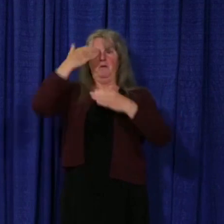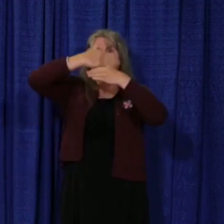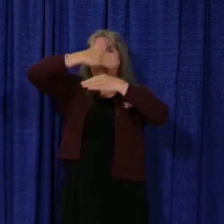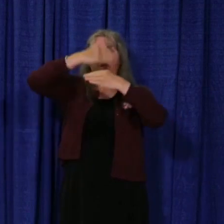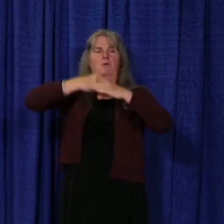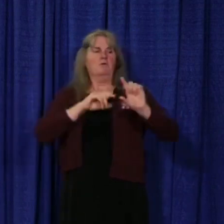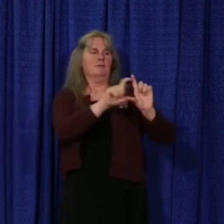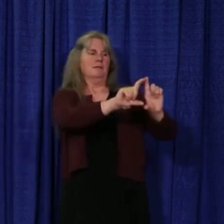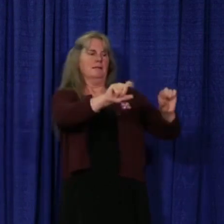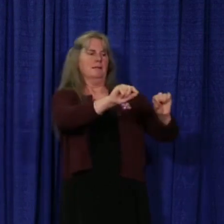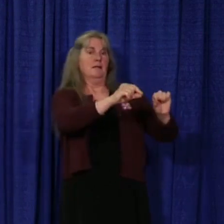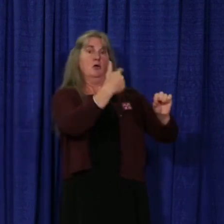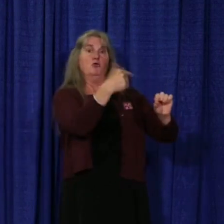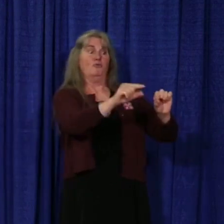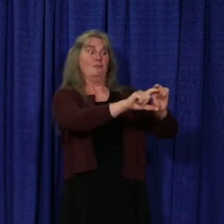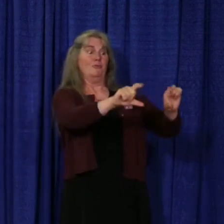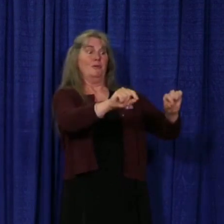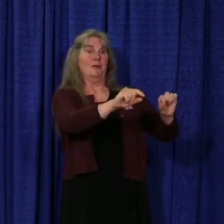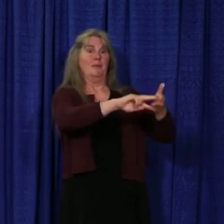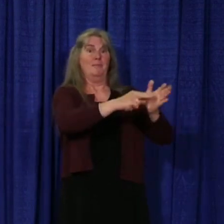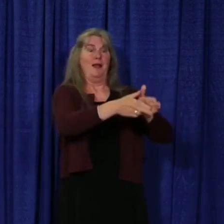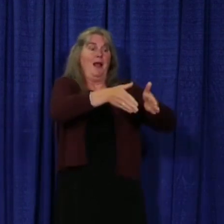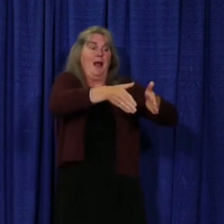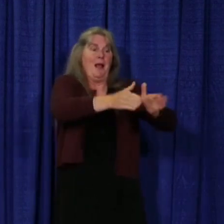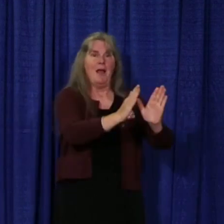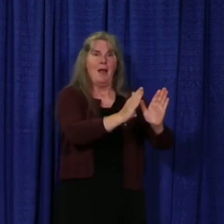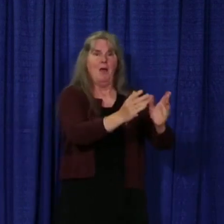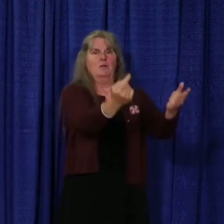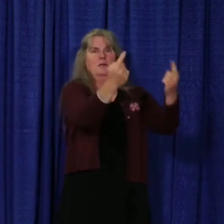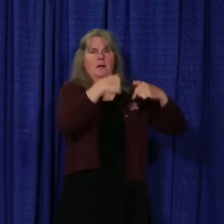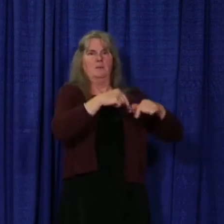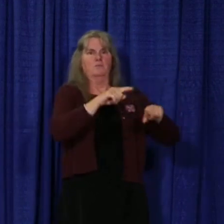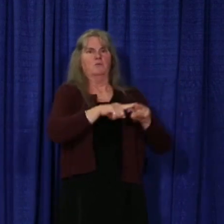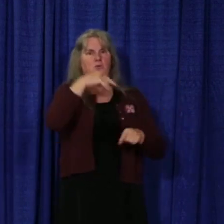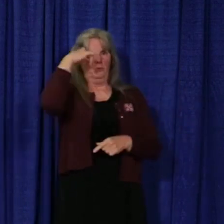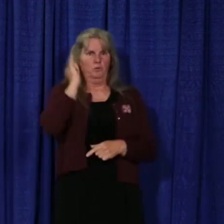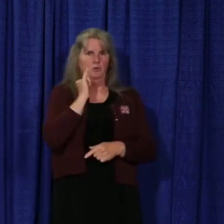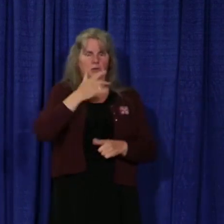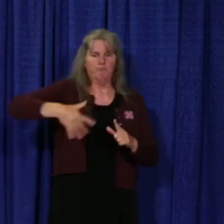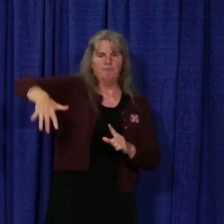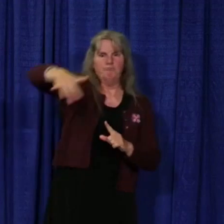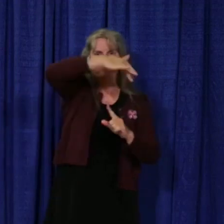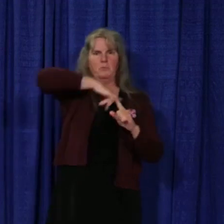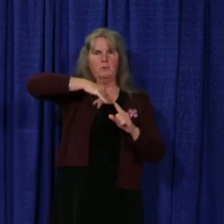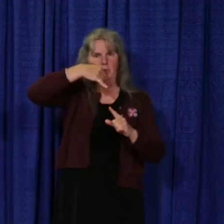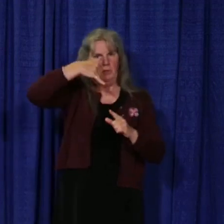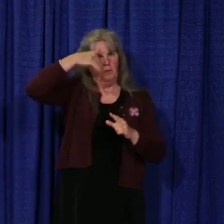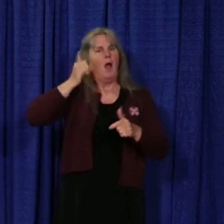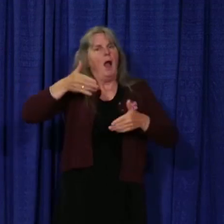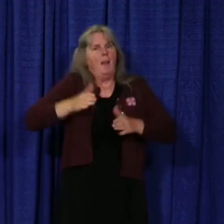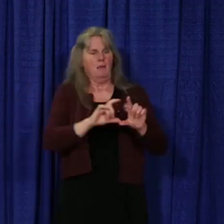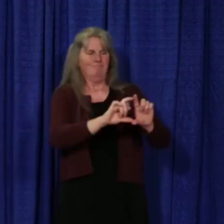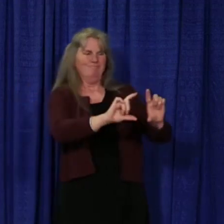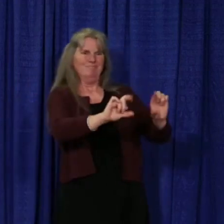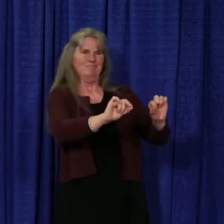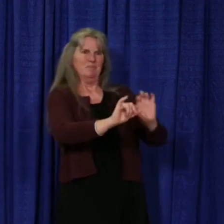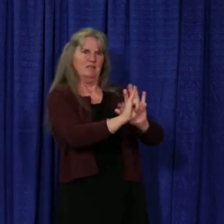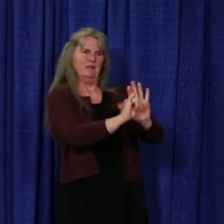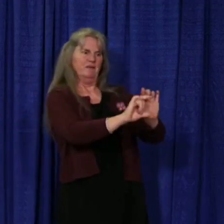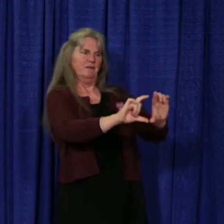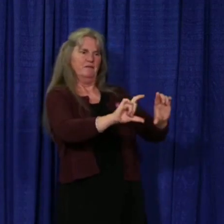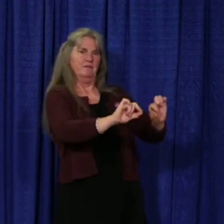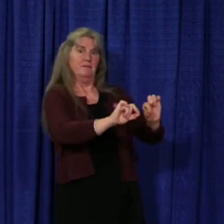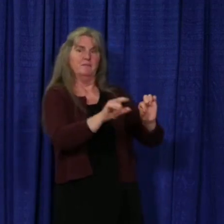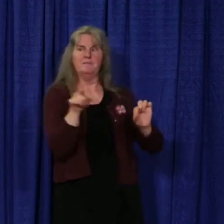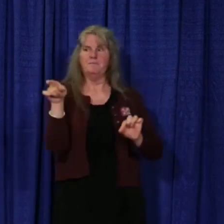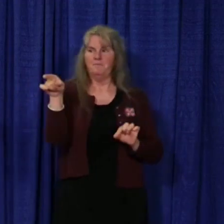indicate that the occupants are authorized to travel in and around Yukon. Visitor